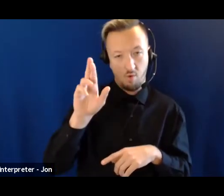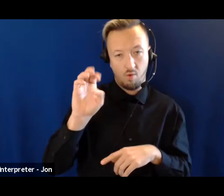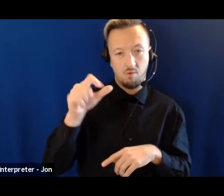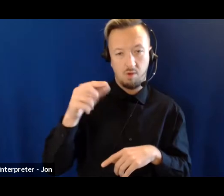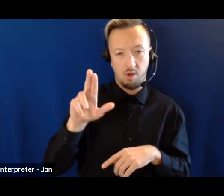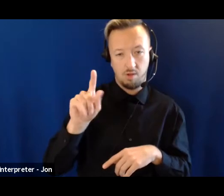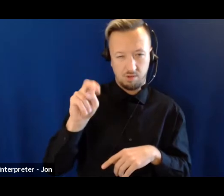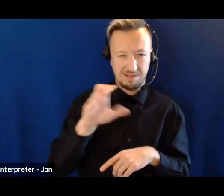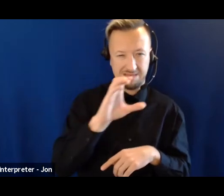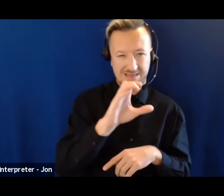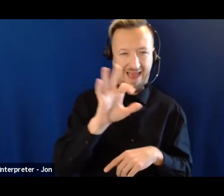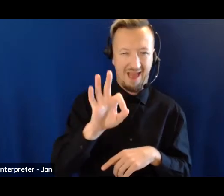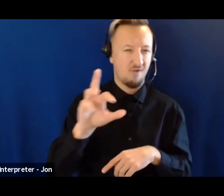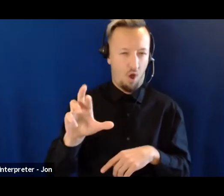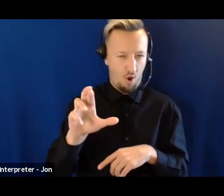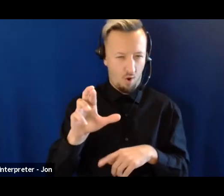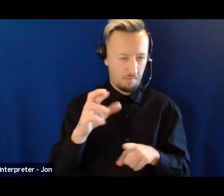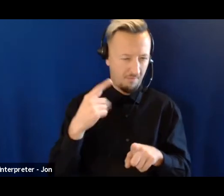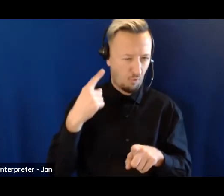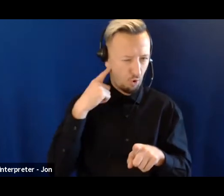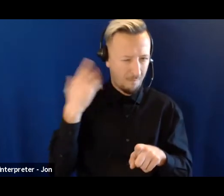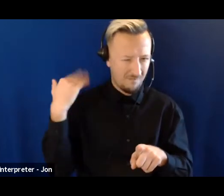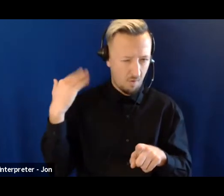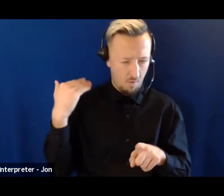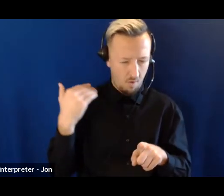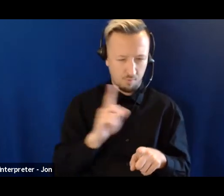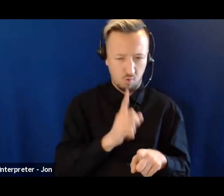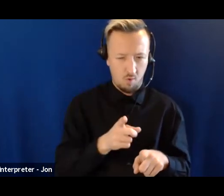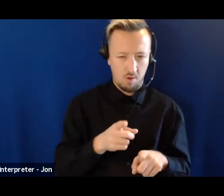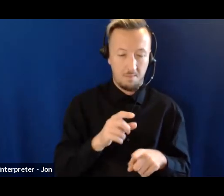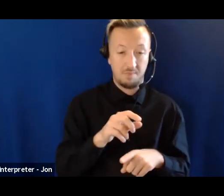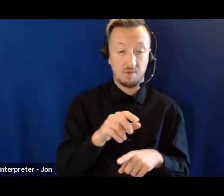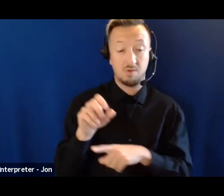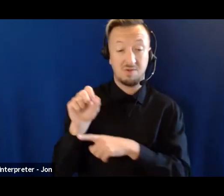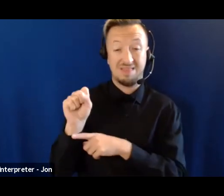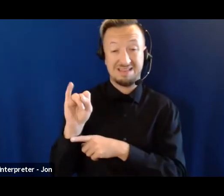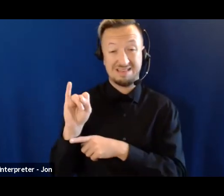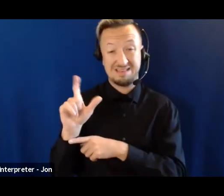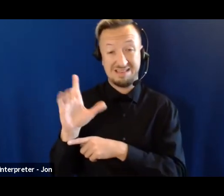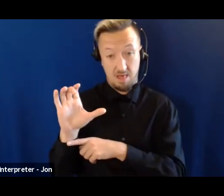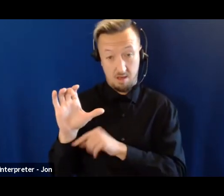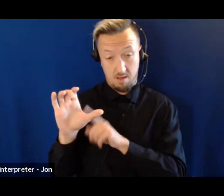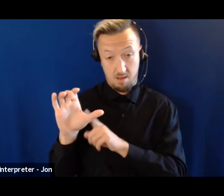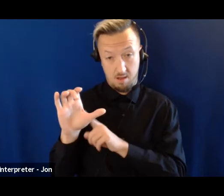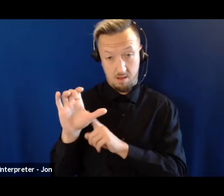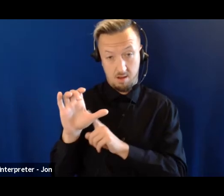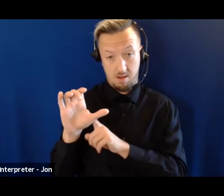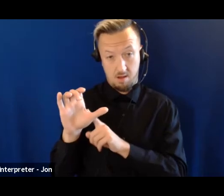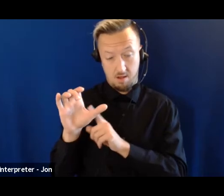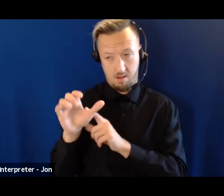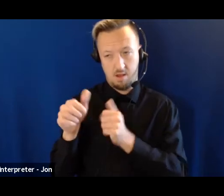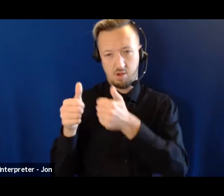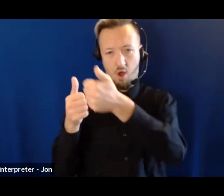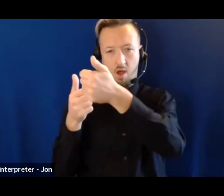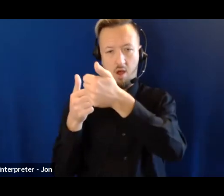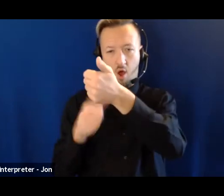everybody's probably heard that term before. But so the silk falls under the CFR,